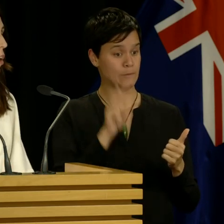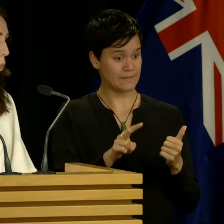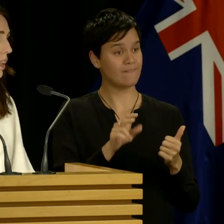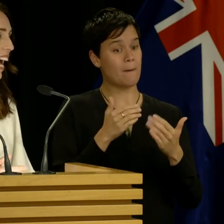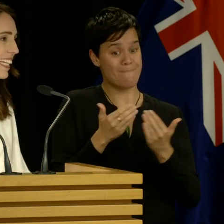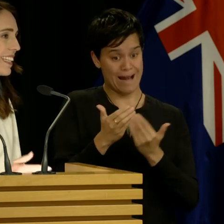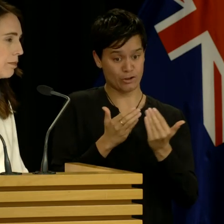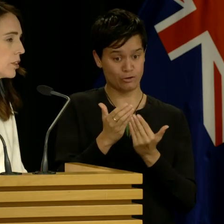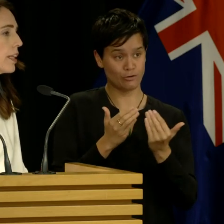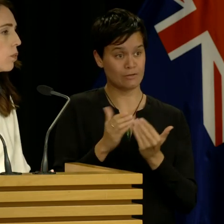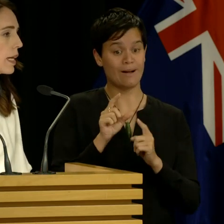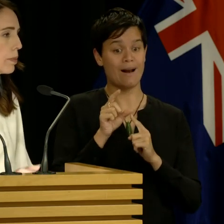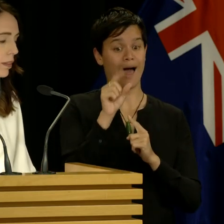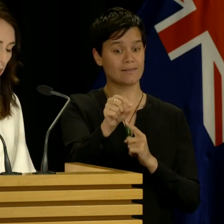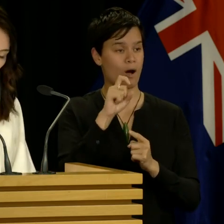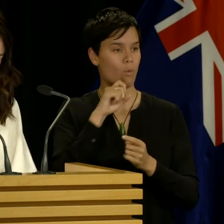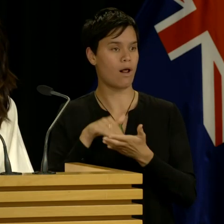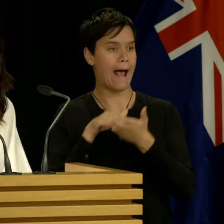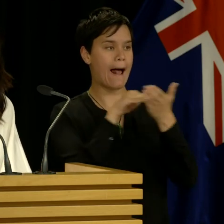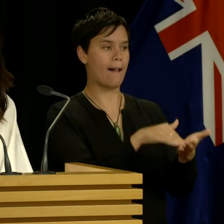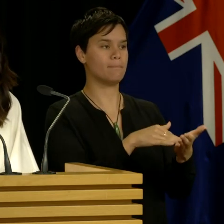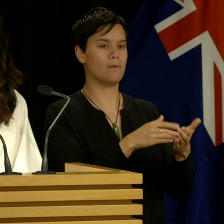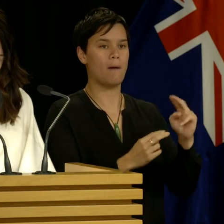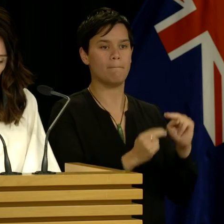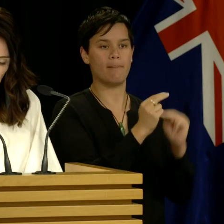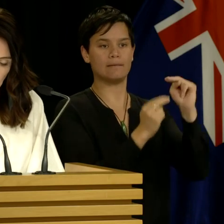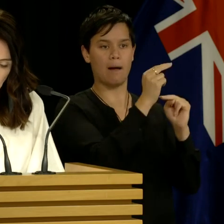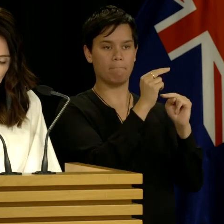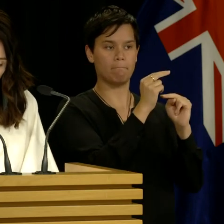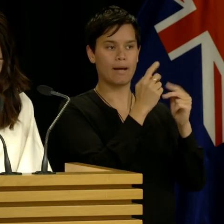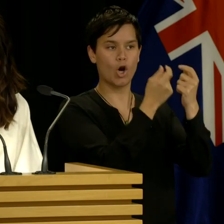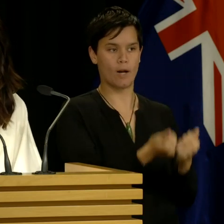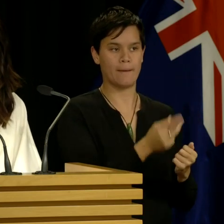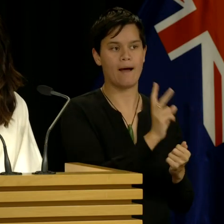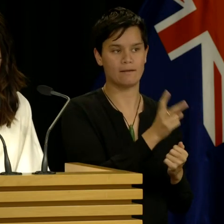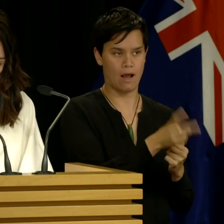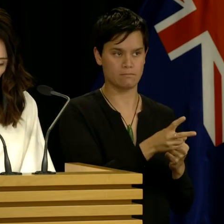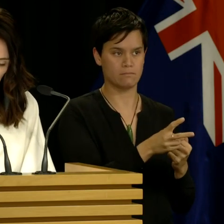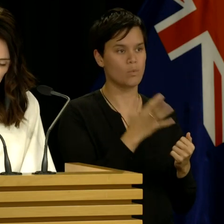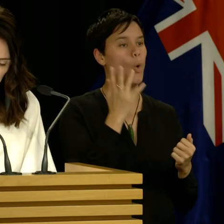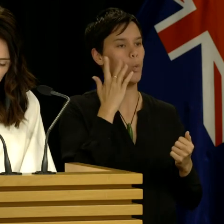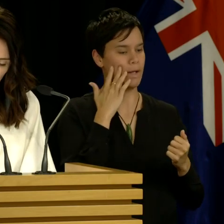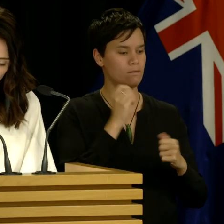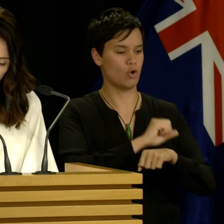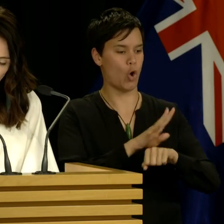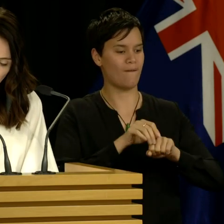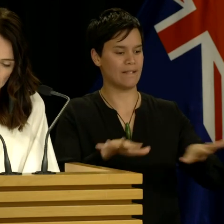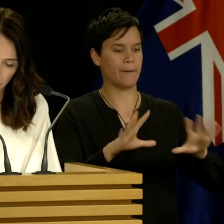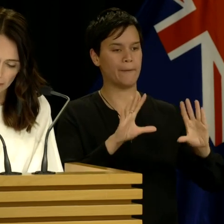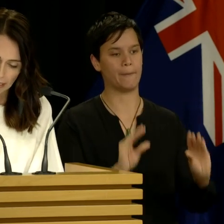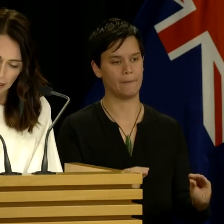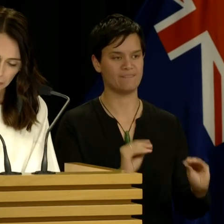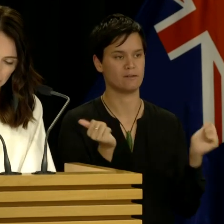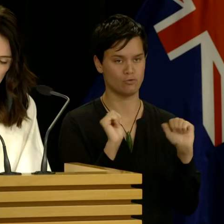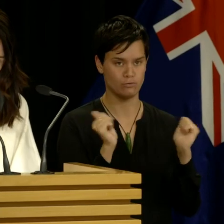perspective will aid them to then rebuild their sector in the aftermath of COVID-19. We've obviously